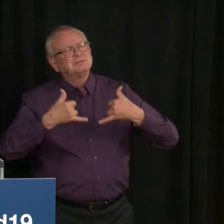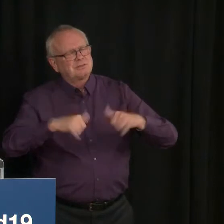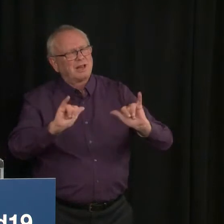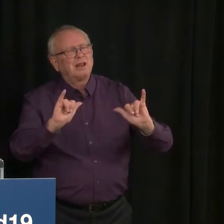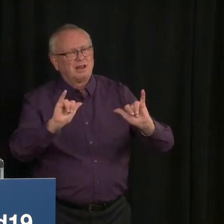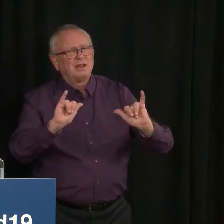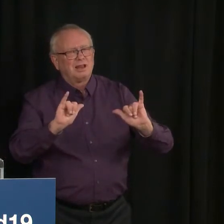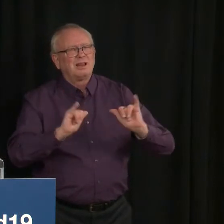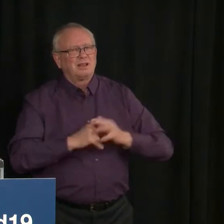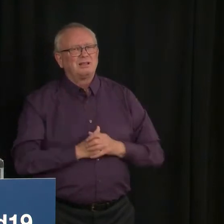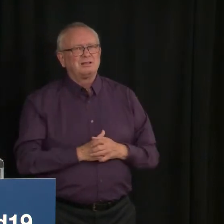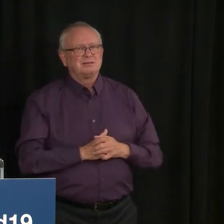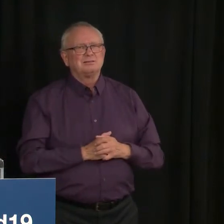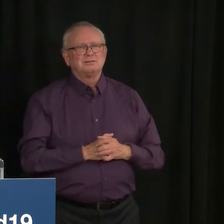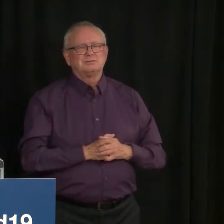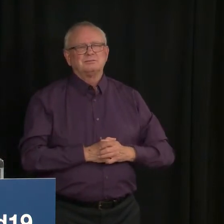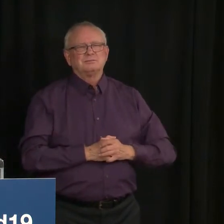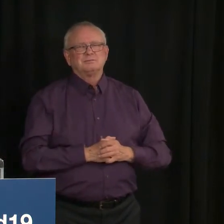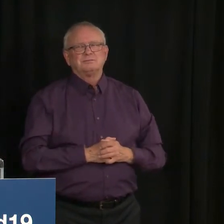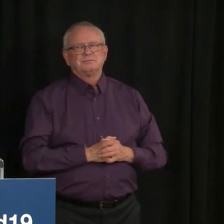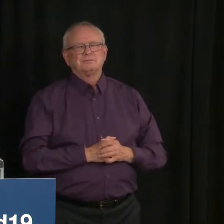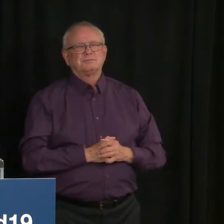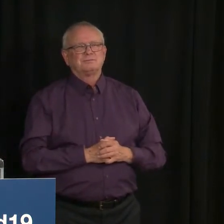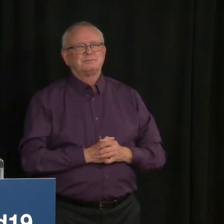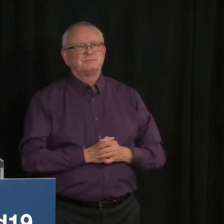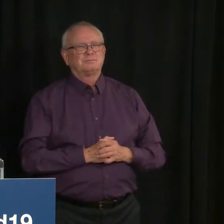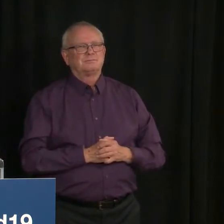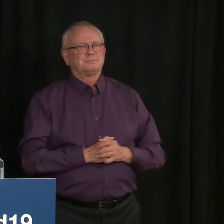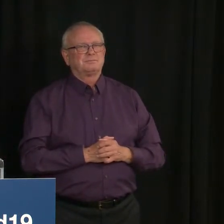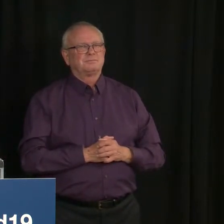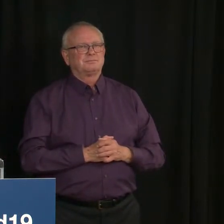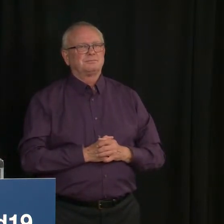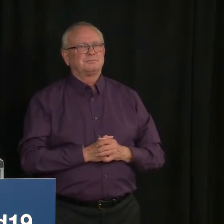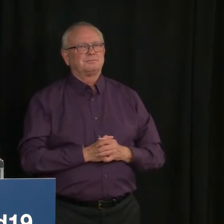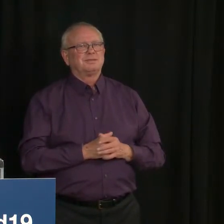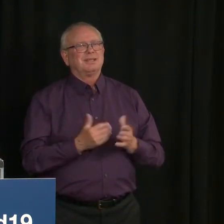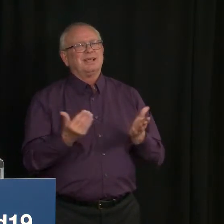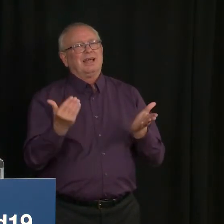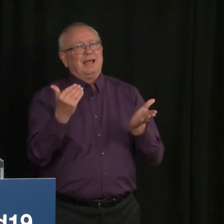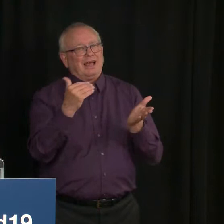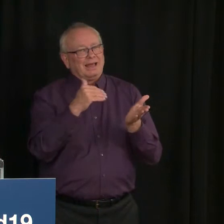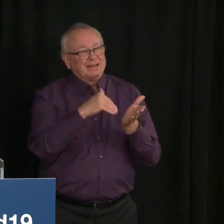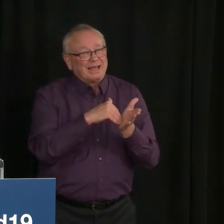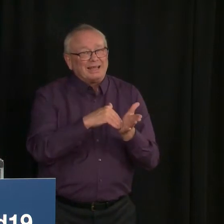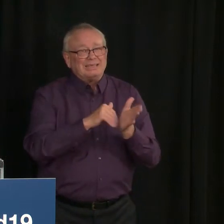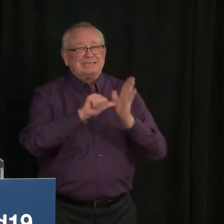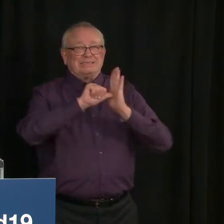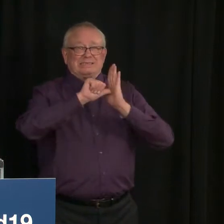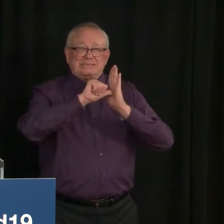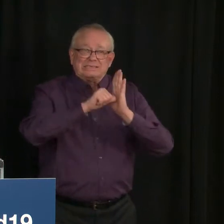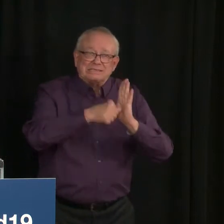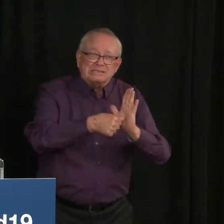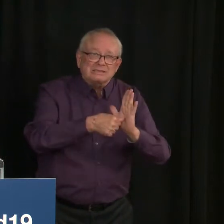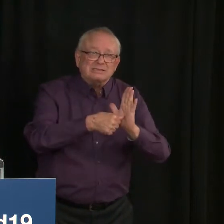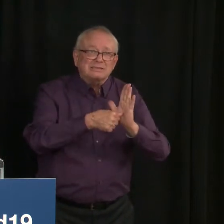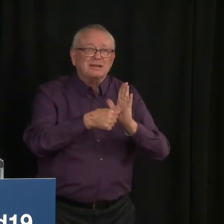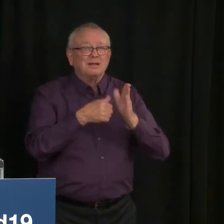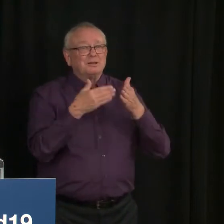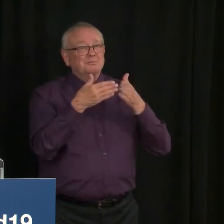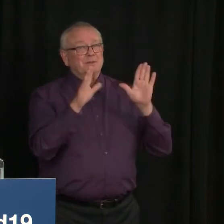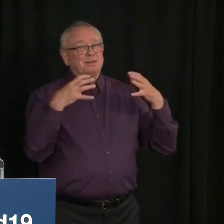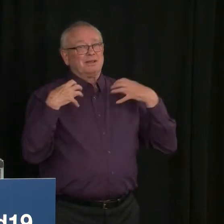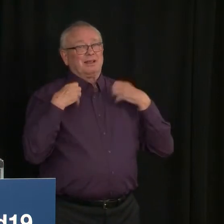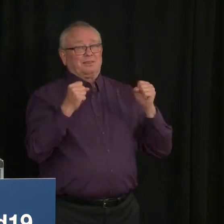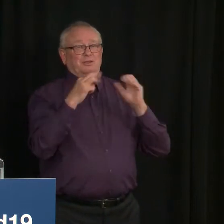that vaccines can provide us. So again, we still have measures in place. It's still important to follow them, not just for the